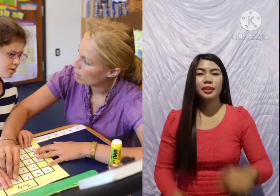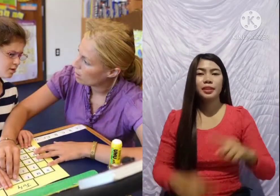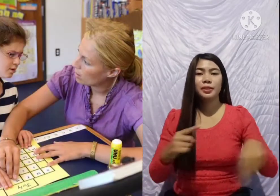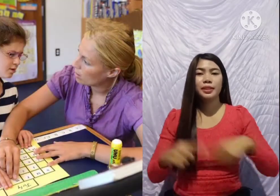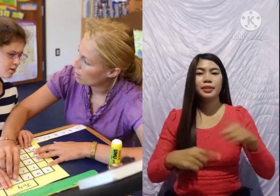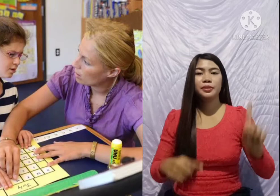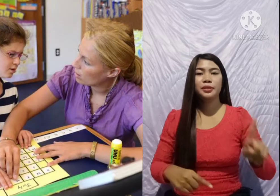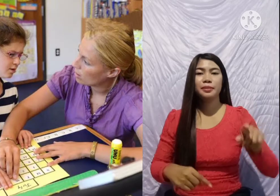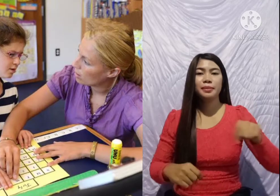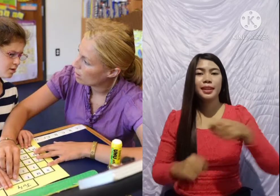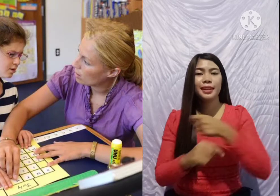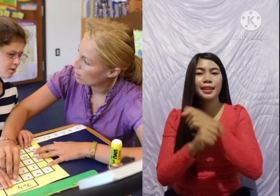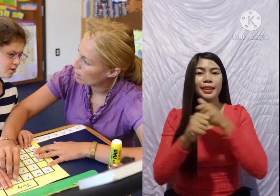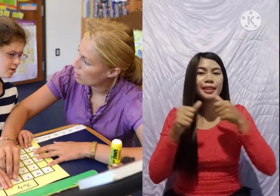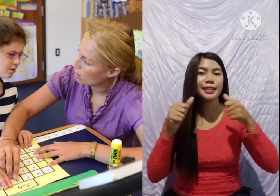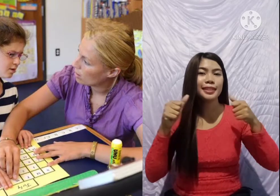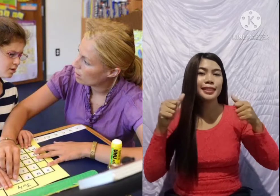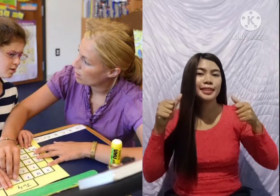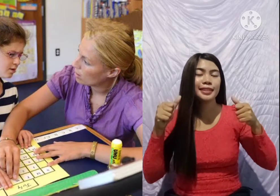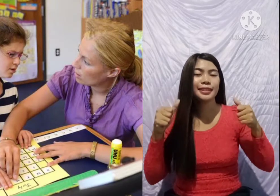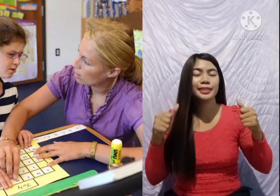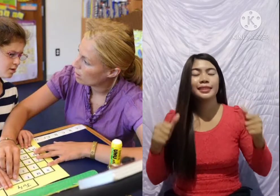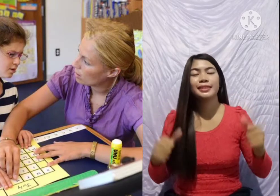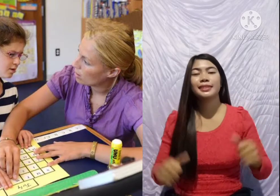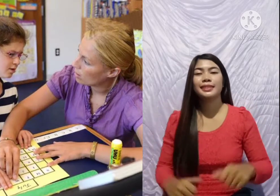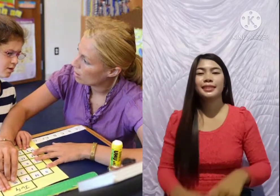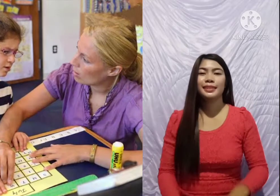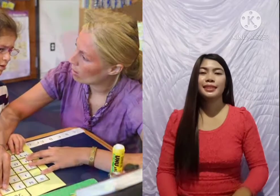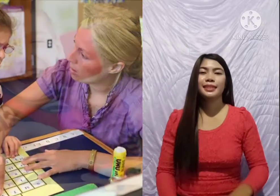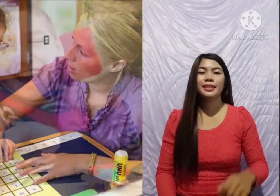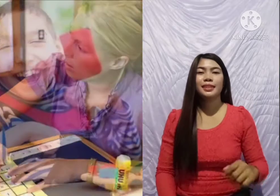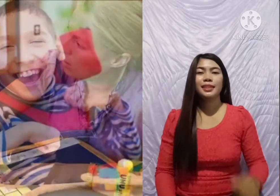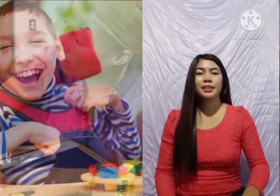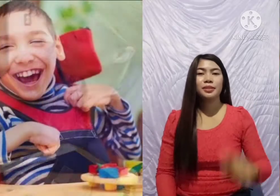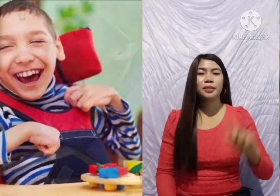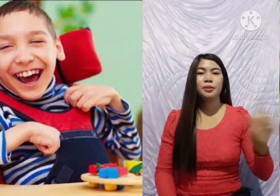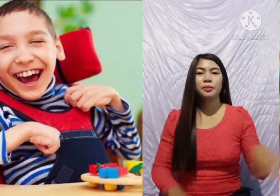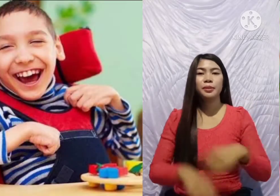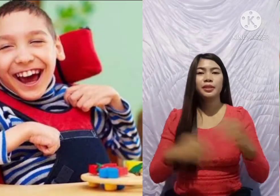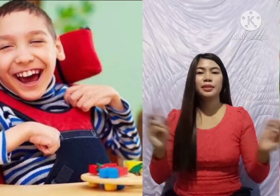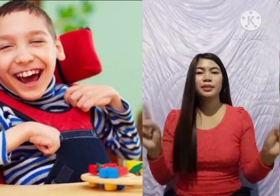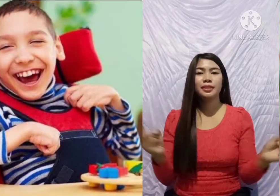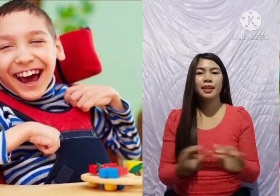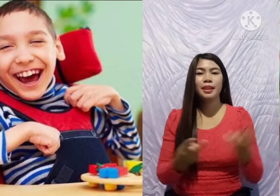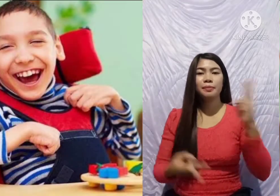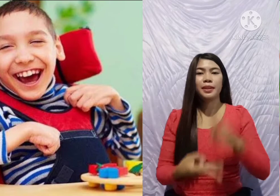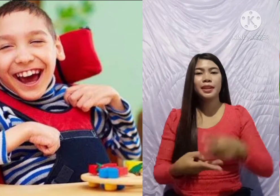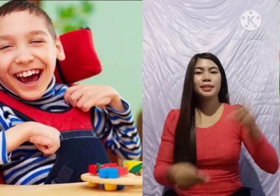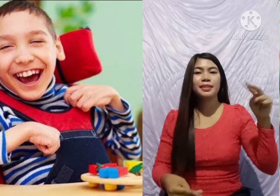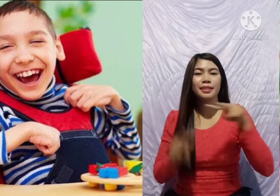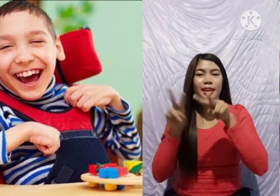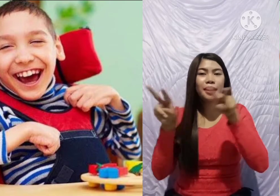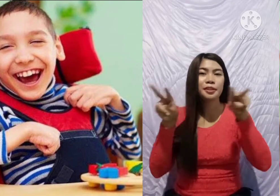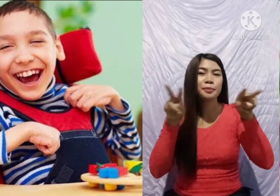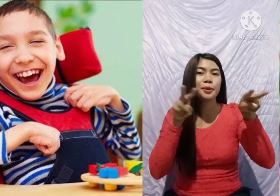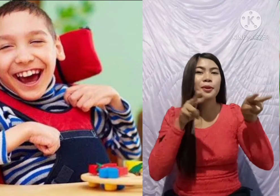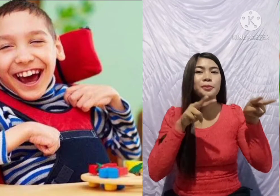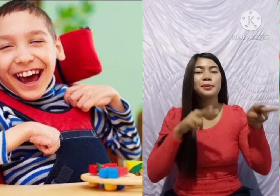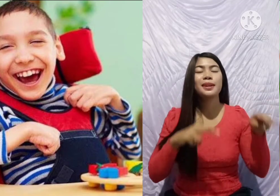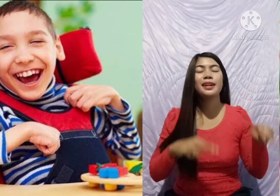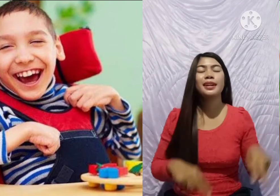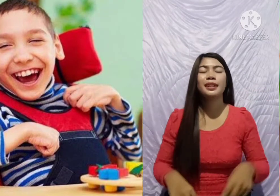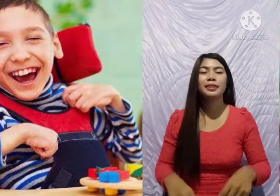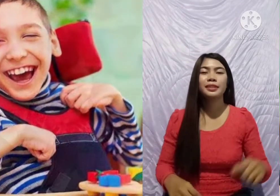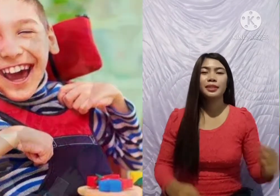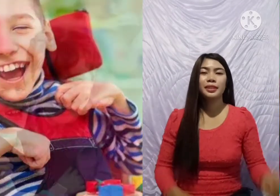And when you smile, The whole world stops and stares for